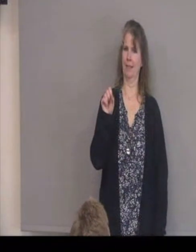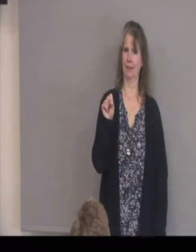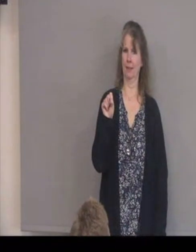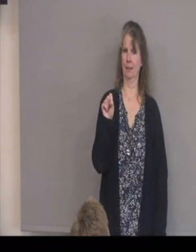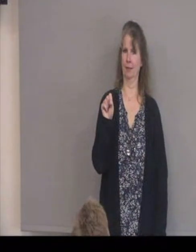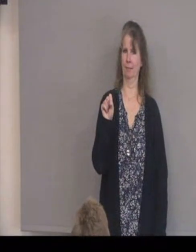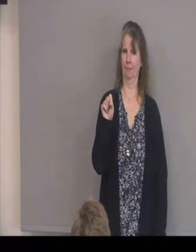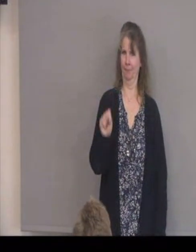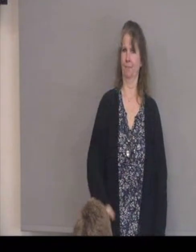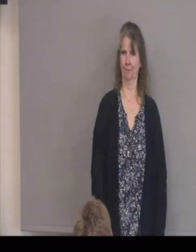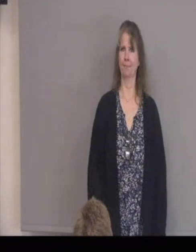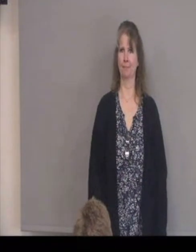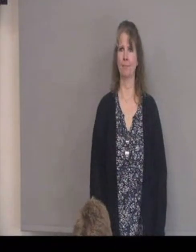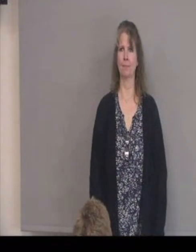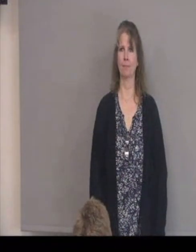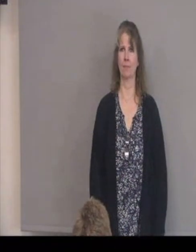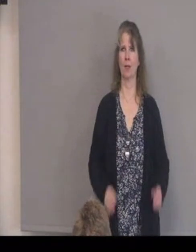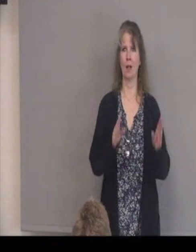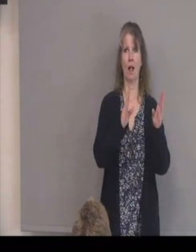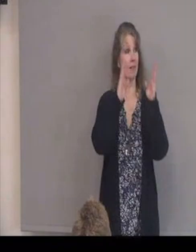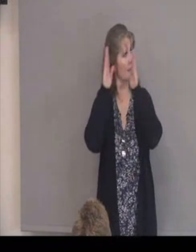bones down at the bottom.